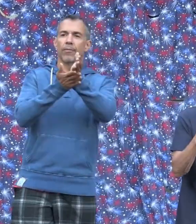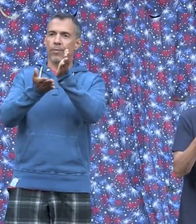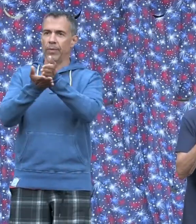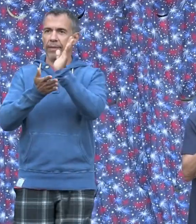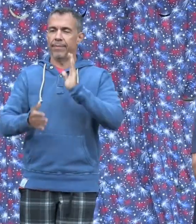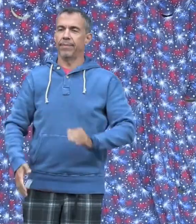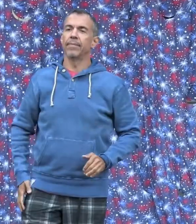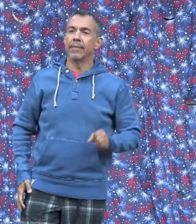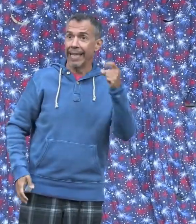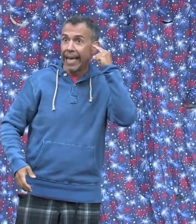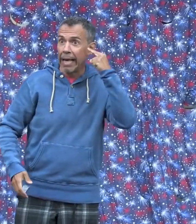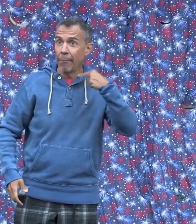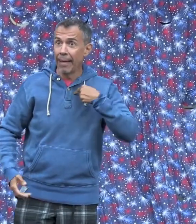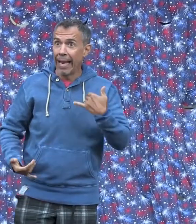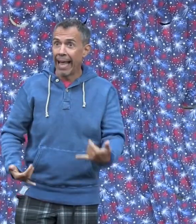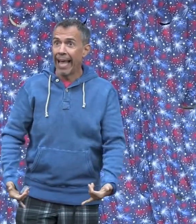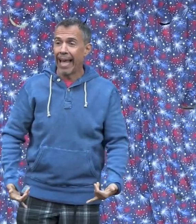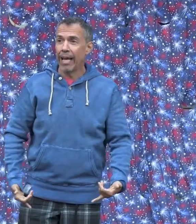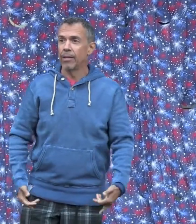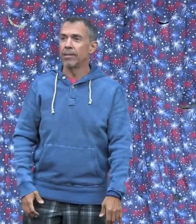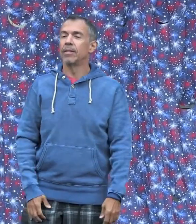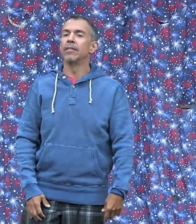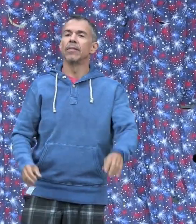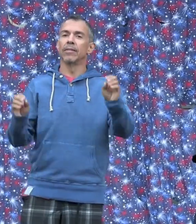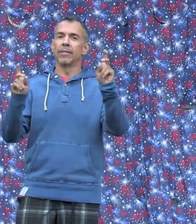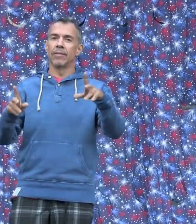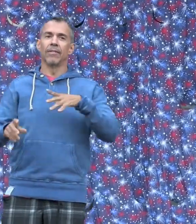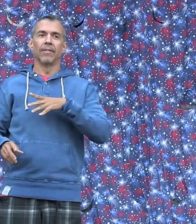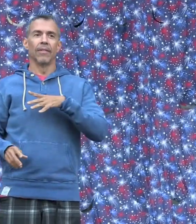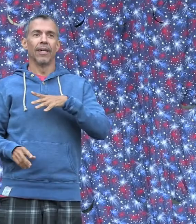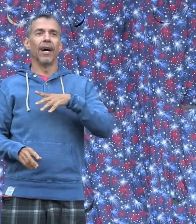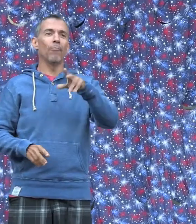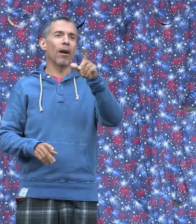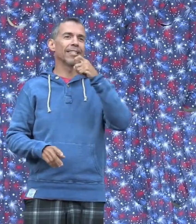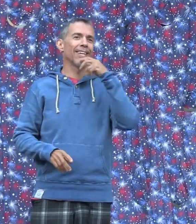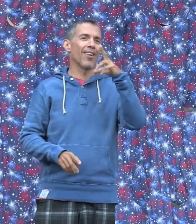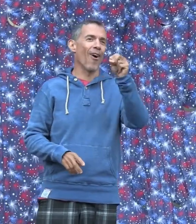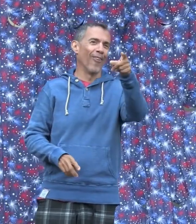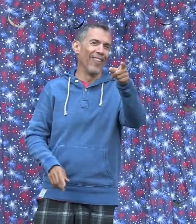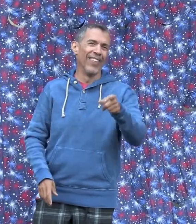Okay. Can you hear me now? Yeah. Yes. Okay.